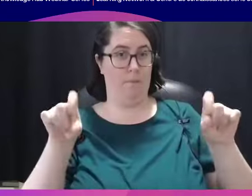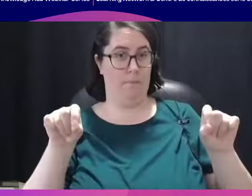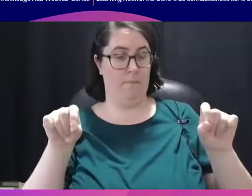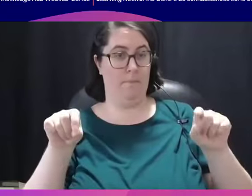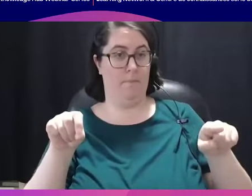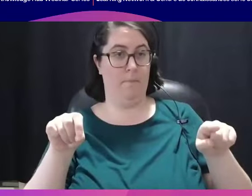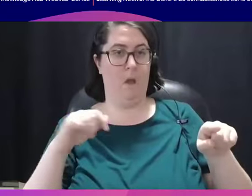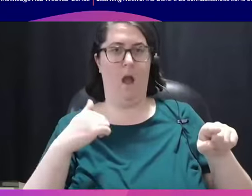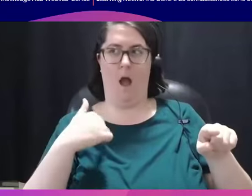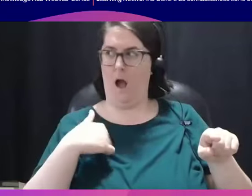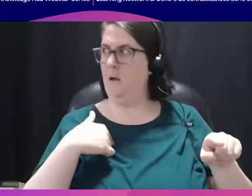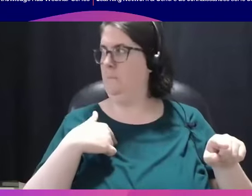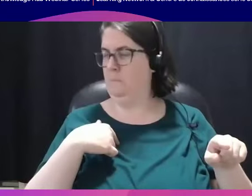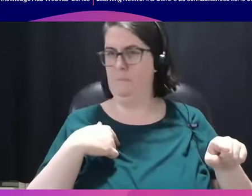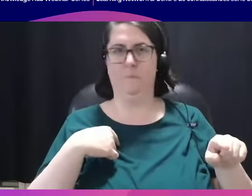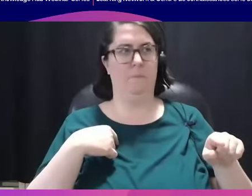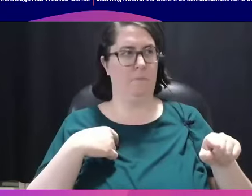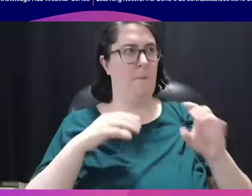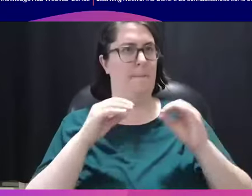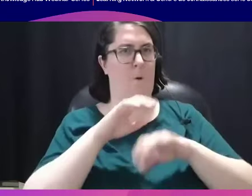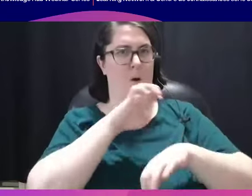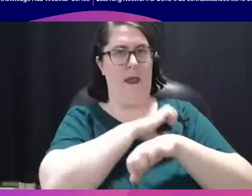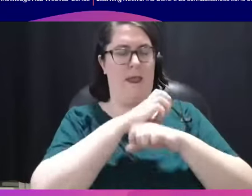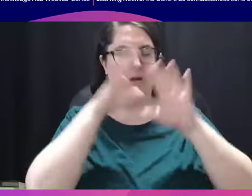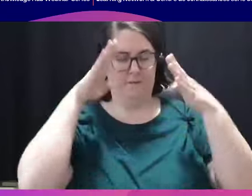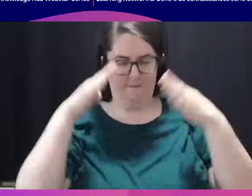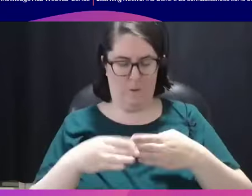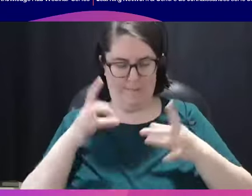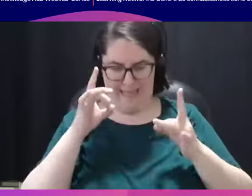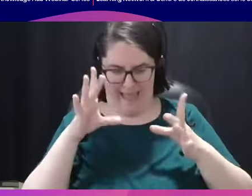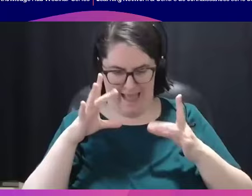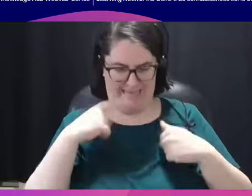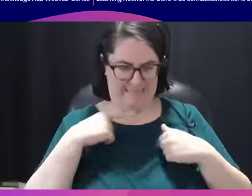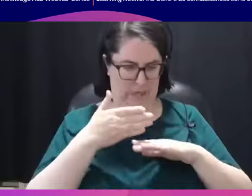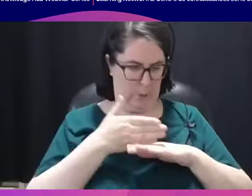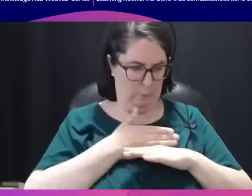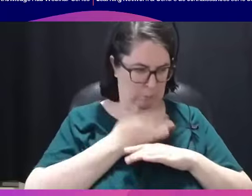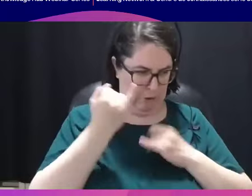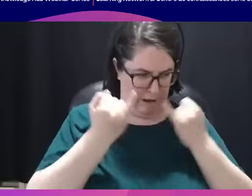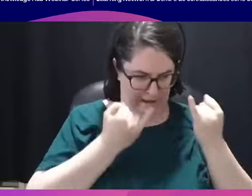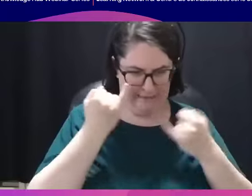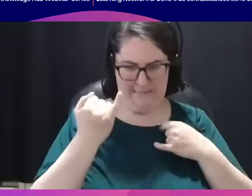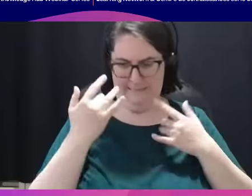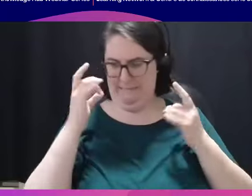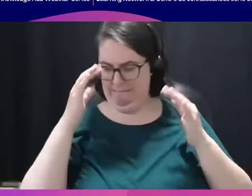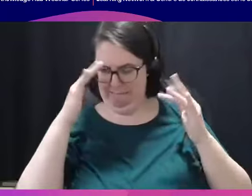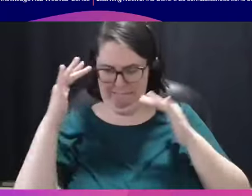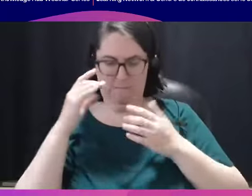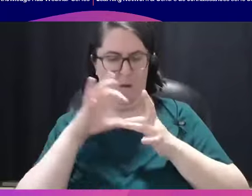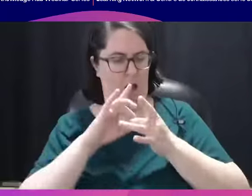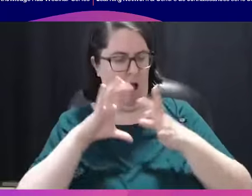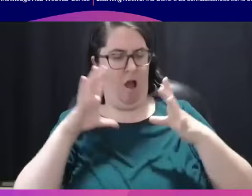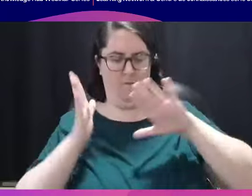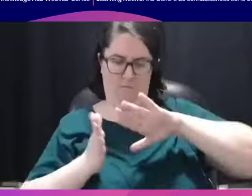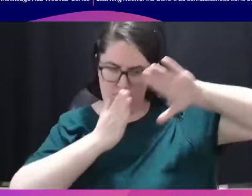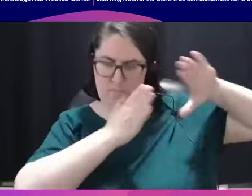spiritual energy into letting go of this hate, preconceptions, and expectations that have stunted me for so long. I